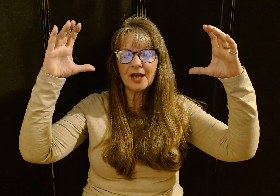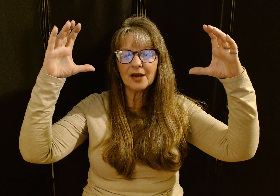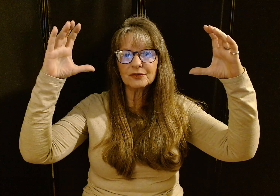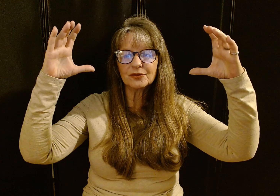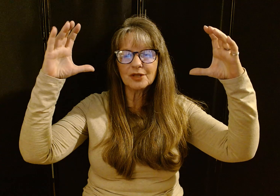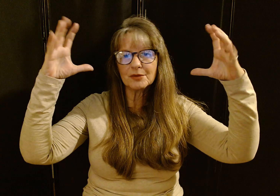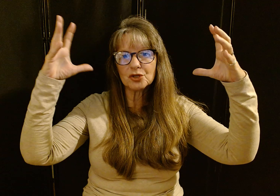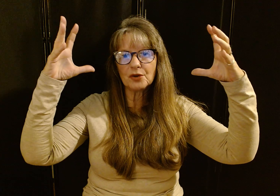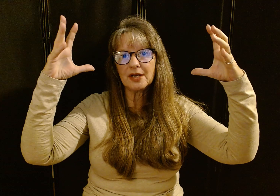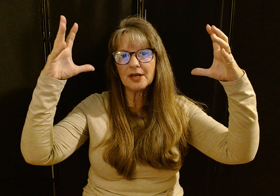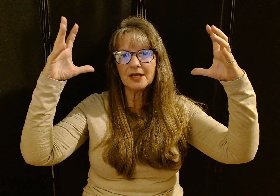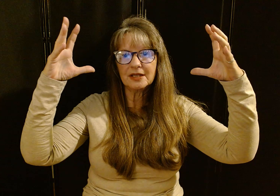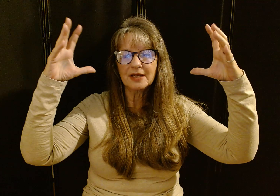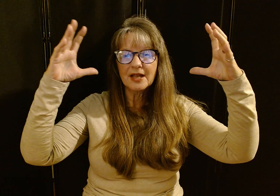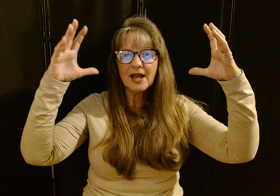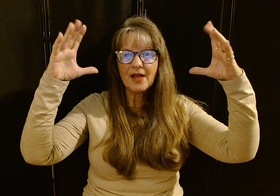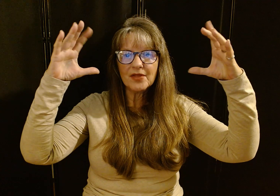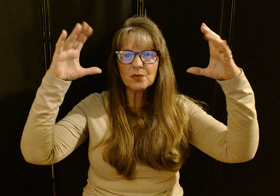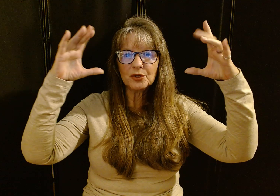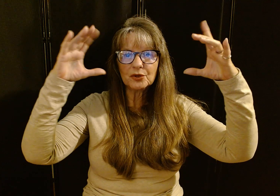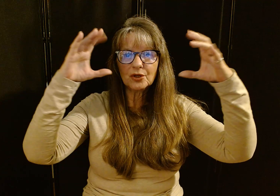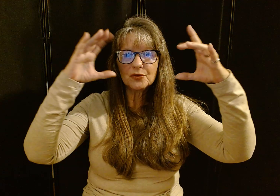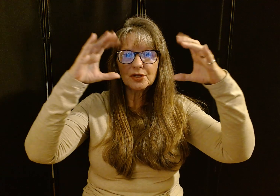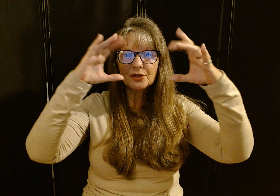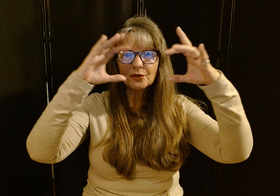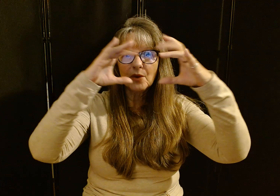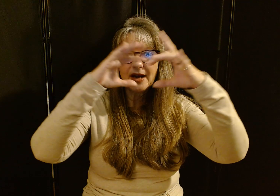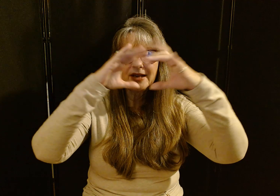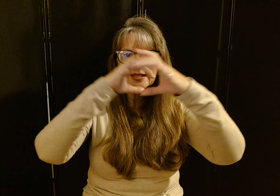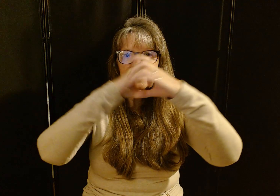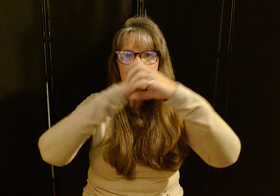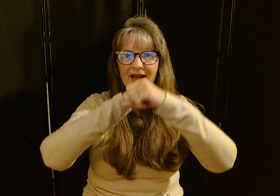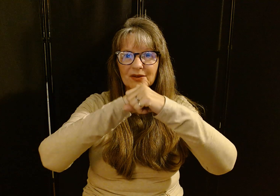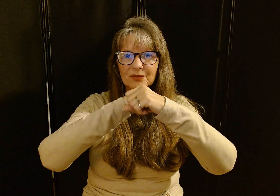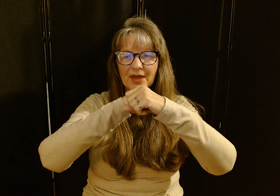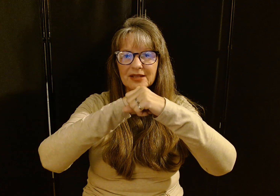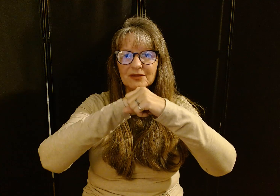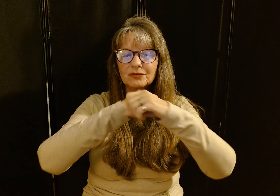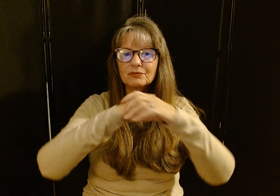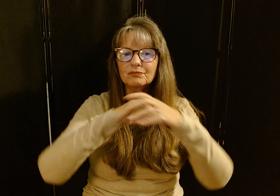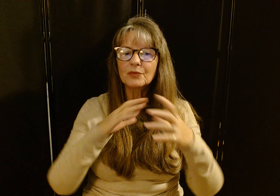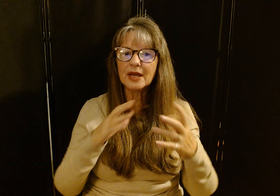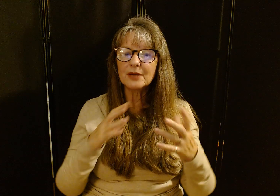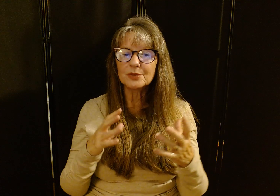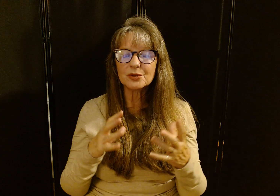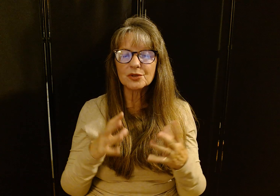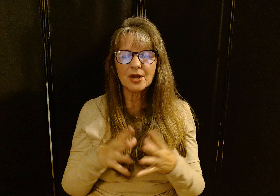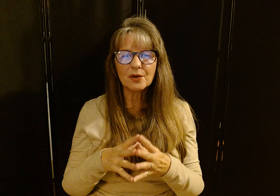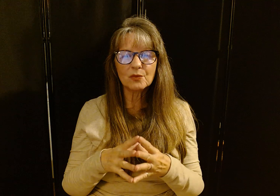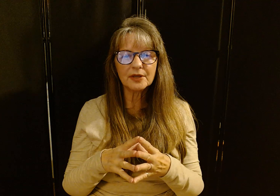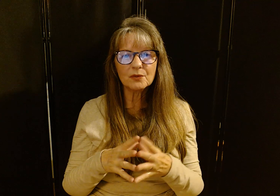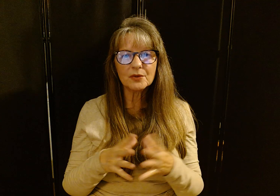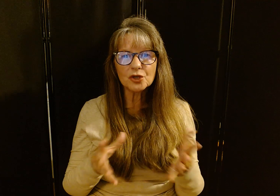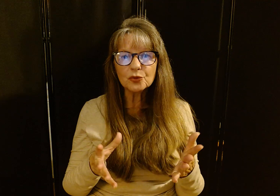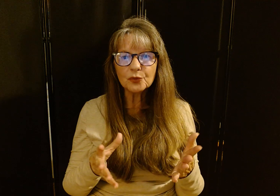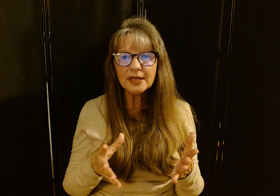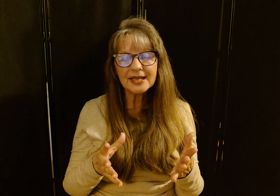of demonstrate it, and then when you're closing it, you're winding it down. When I was working with children and